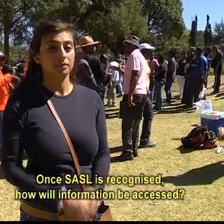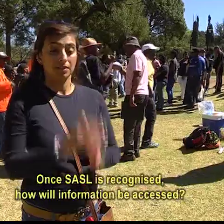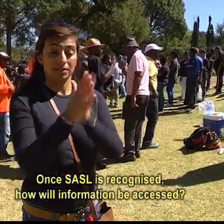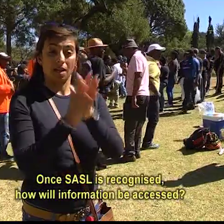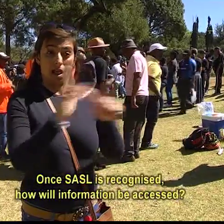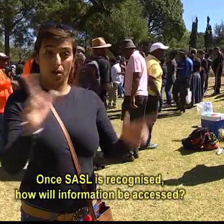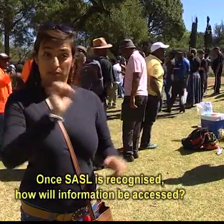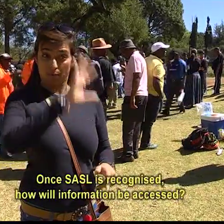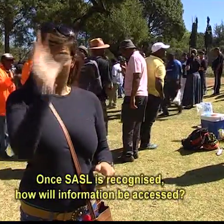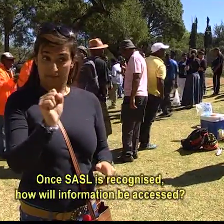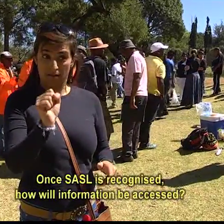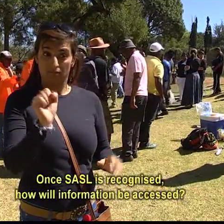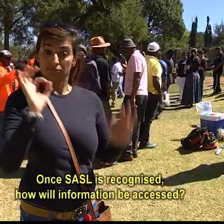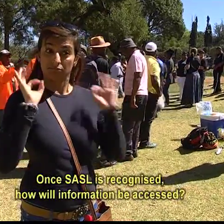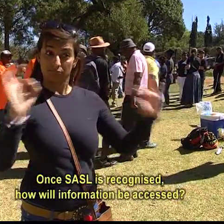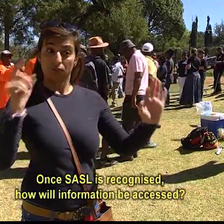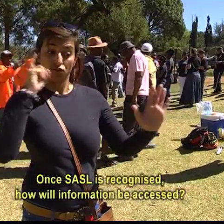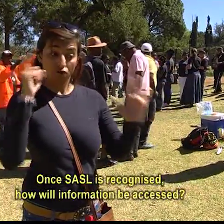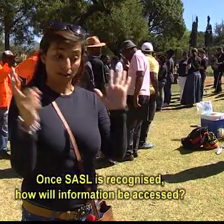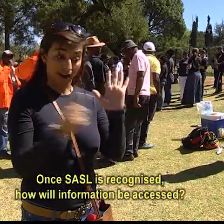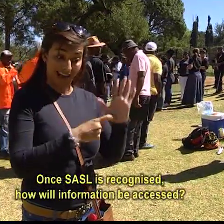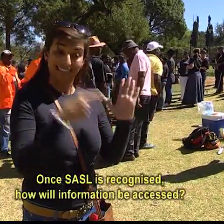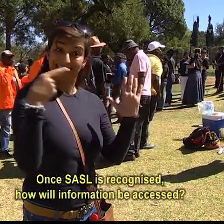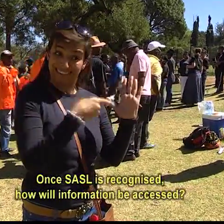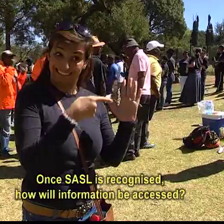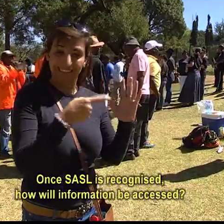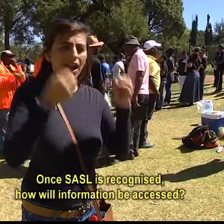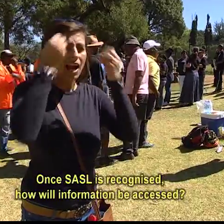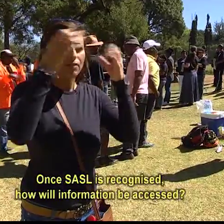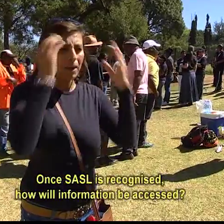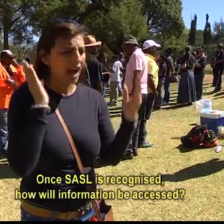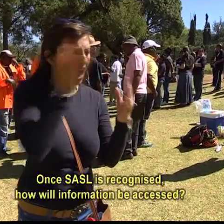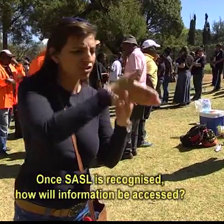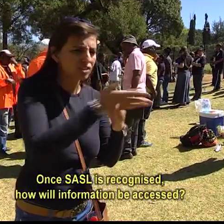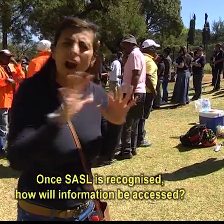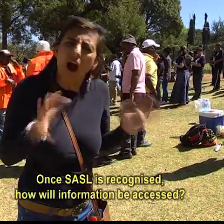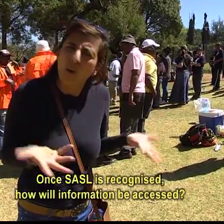Once South African Sign Language is recognized, how will information be accessed?